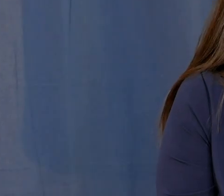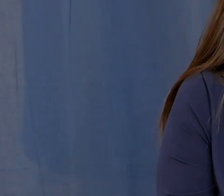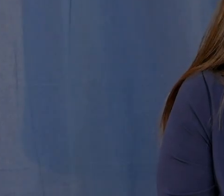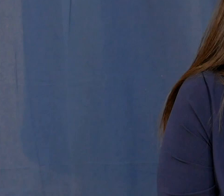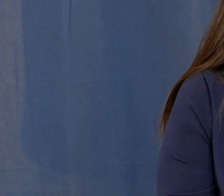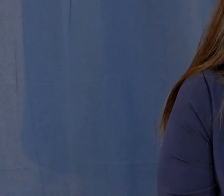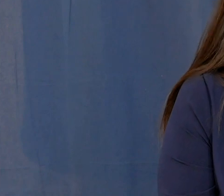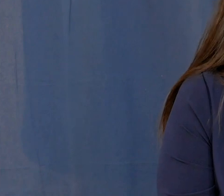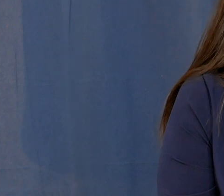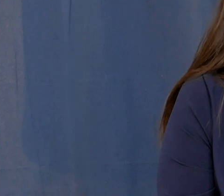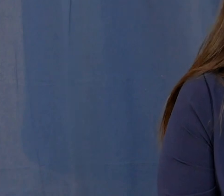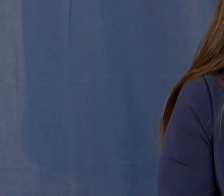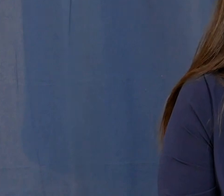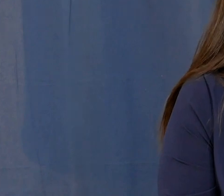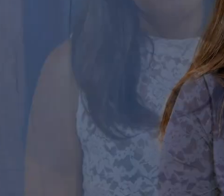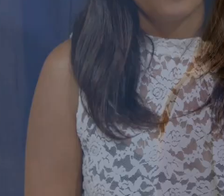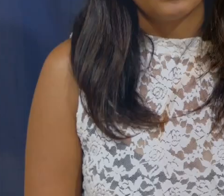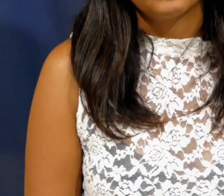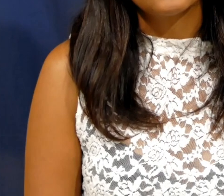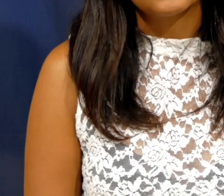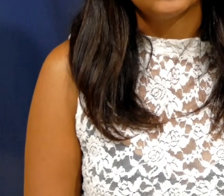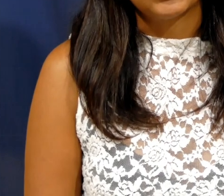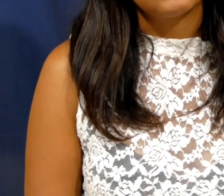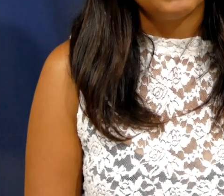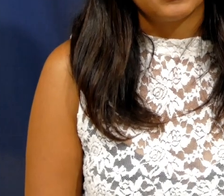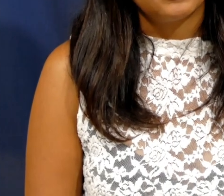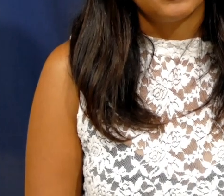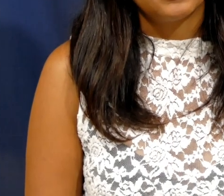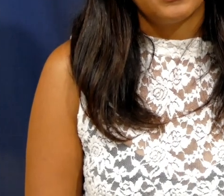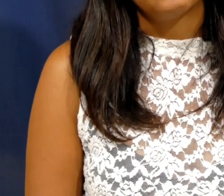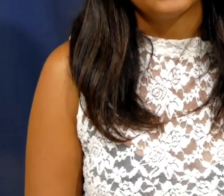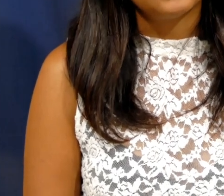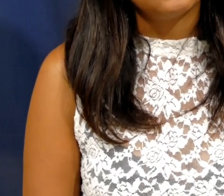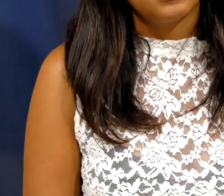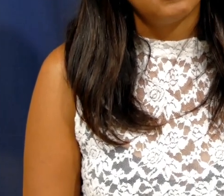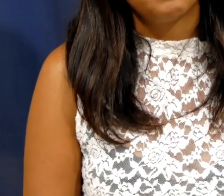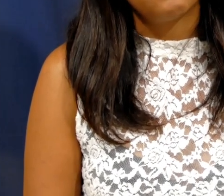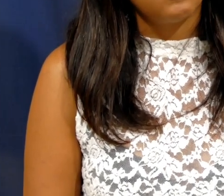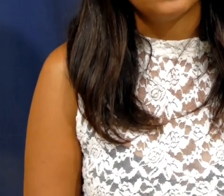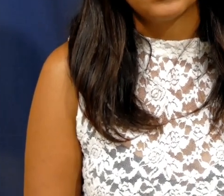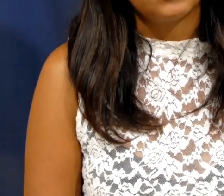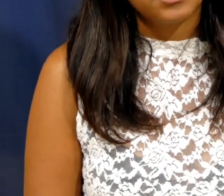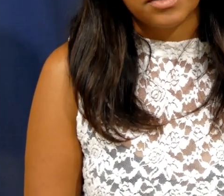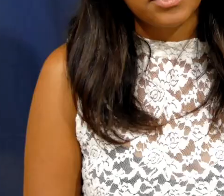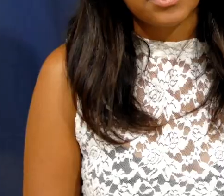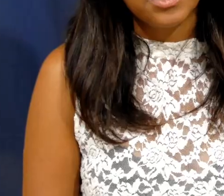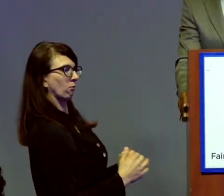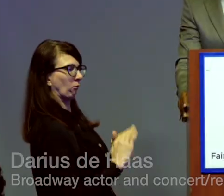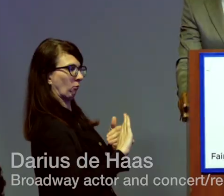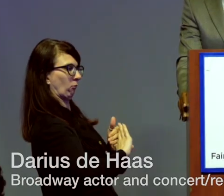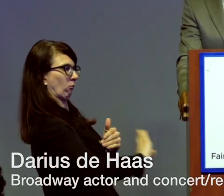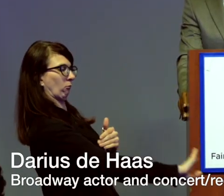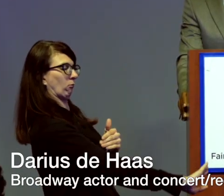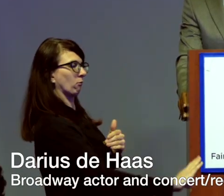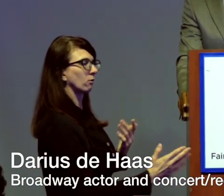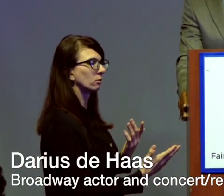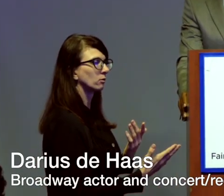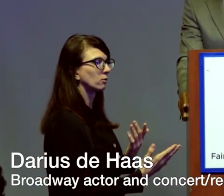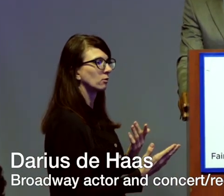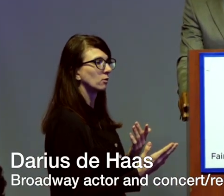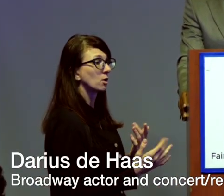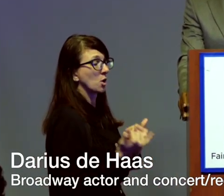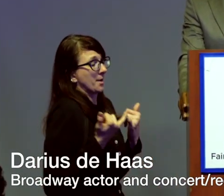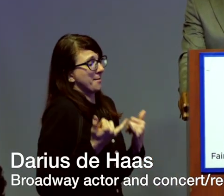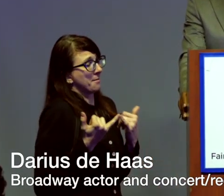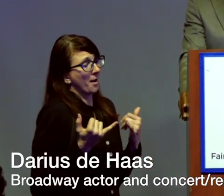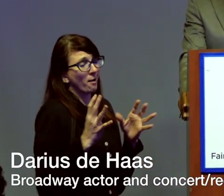New York City today without the Fair Housing Justice Center. Our work is just beginning, and we need the help of all New Yorkers. It is more important than